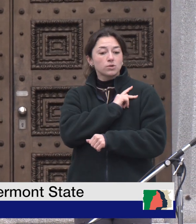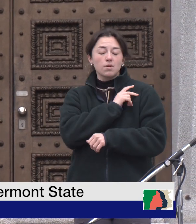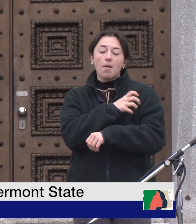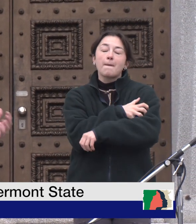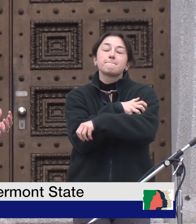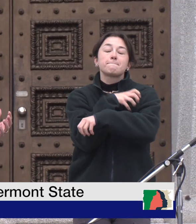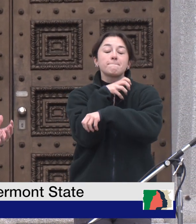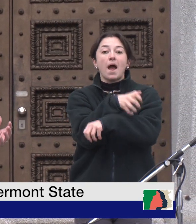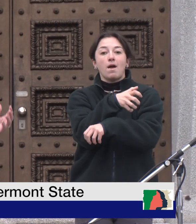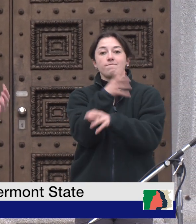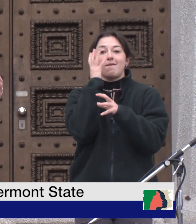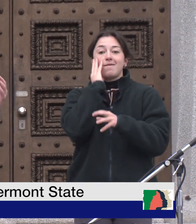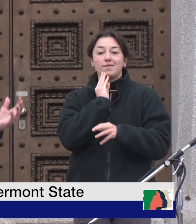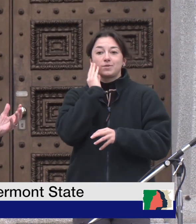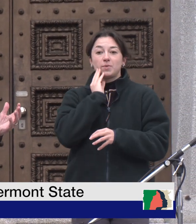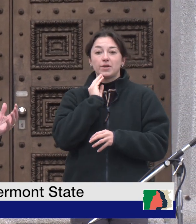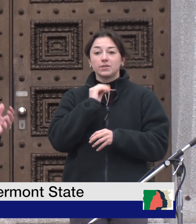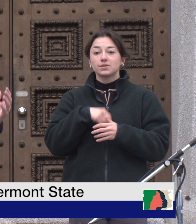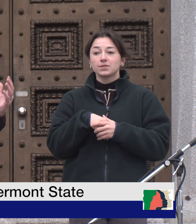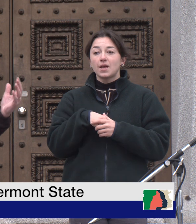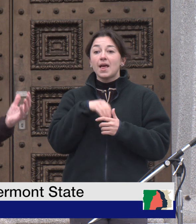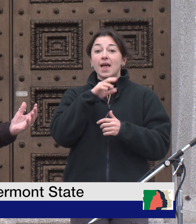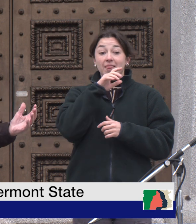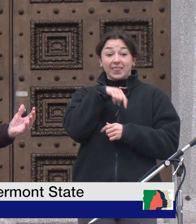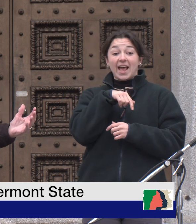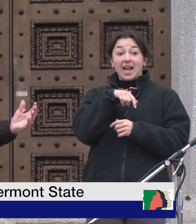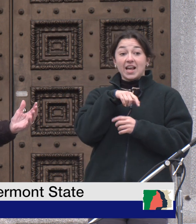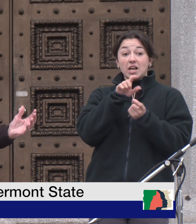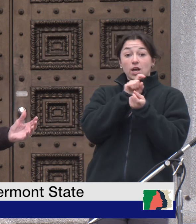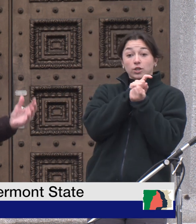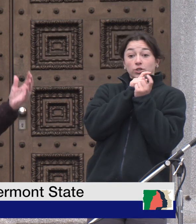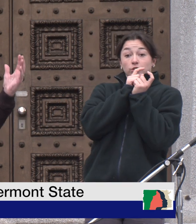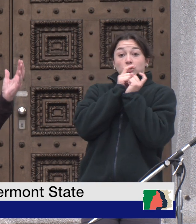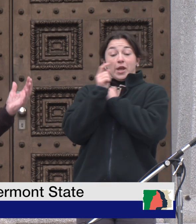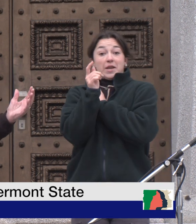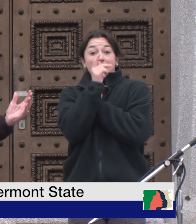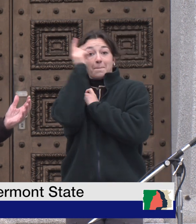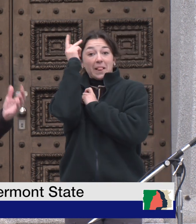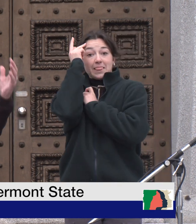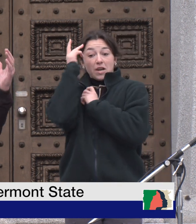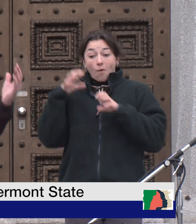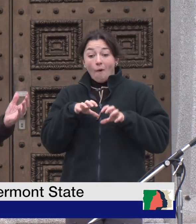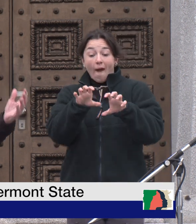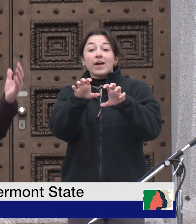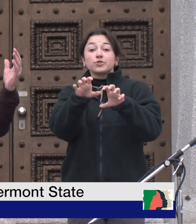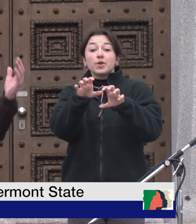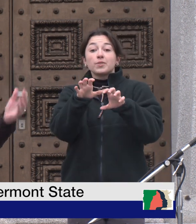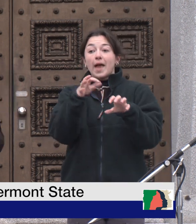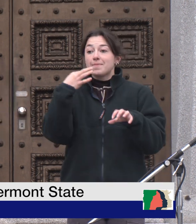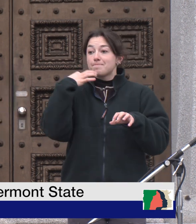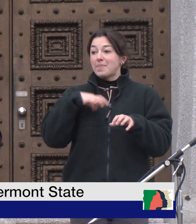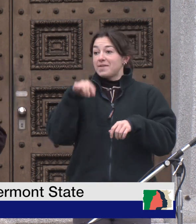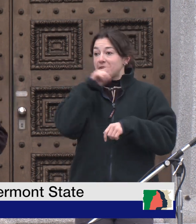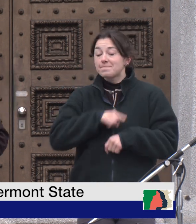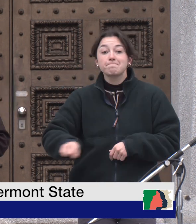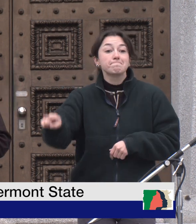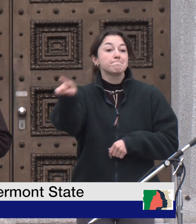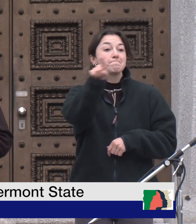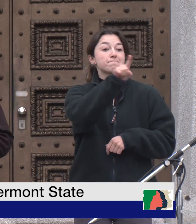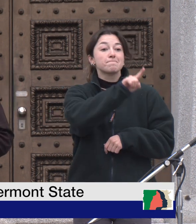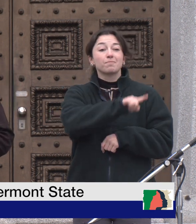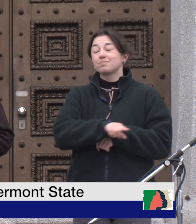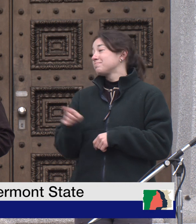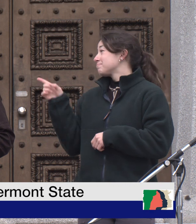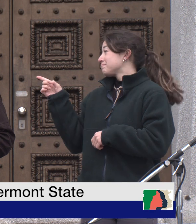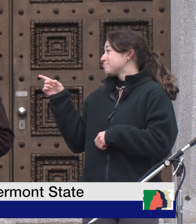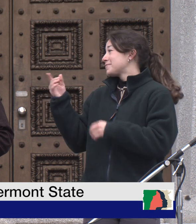experience and transformed that into political action that has benefited so many Vermonters. Melinda